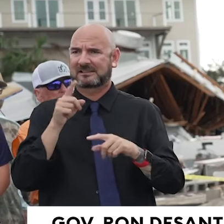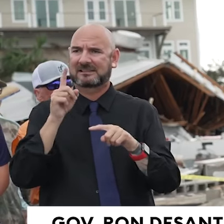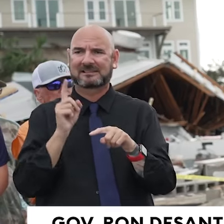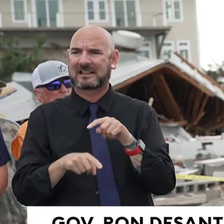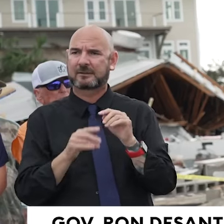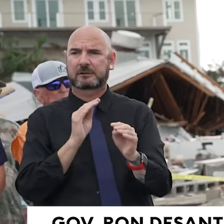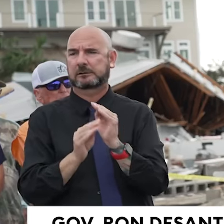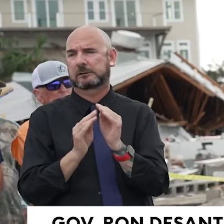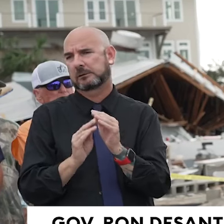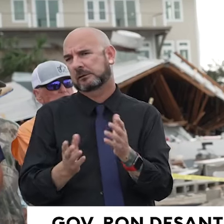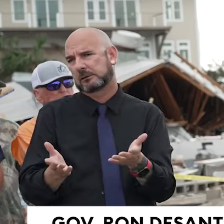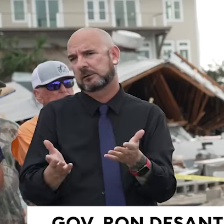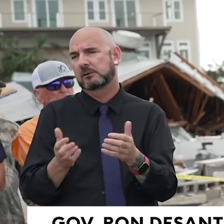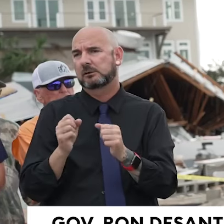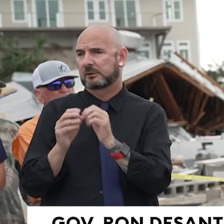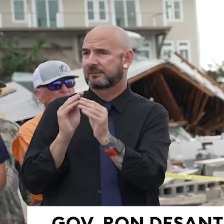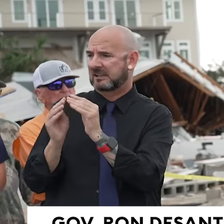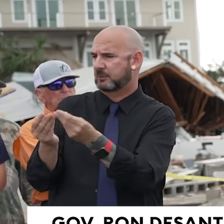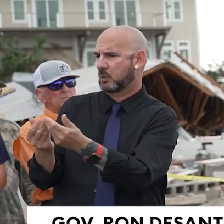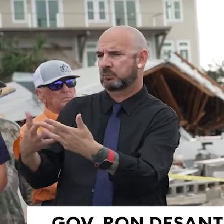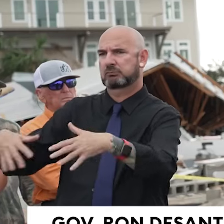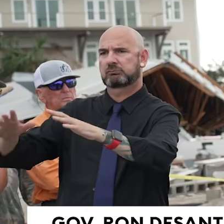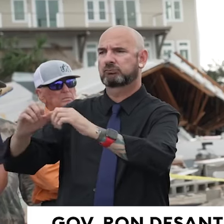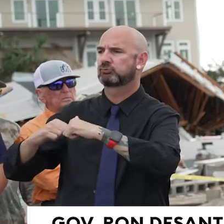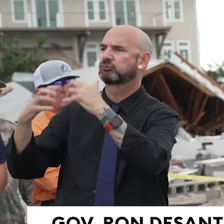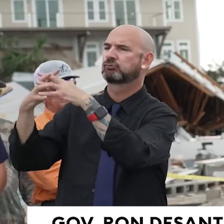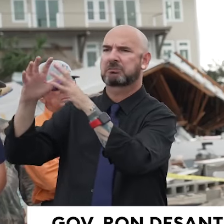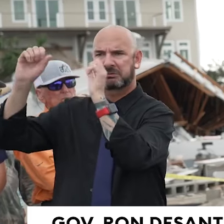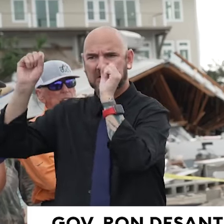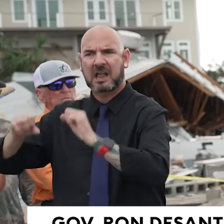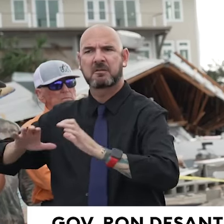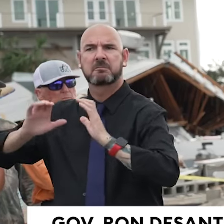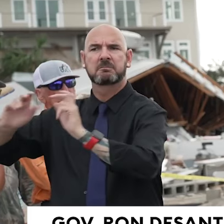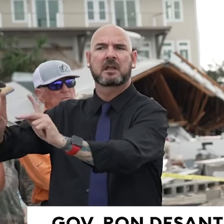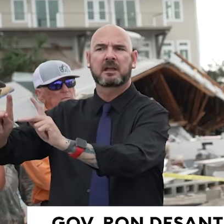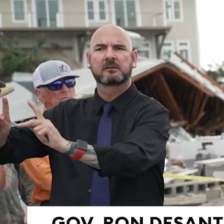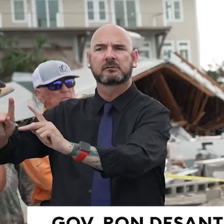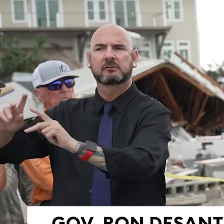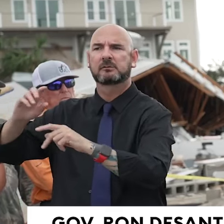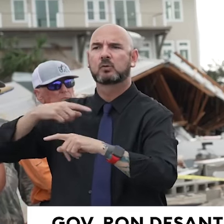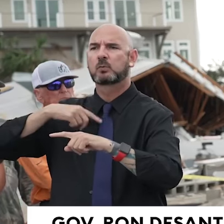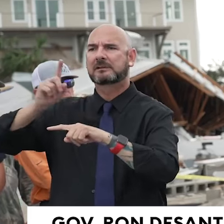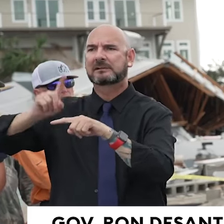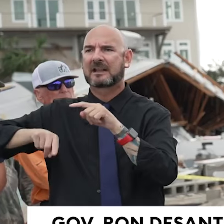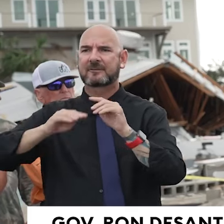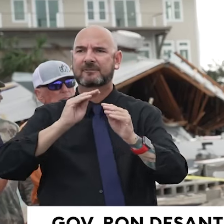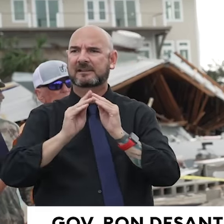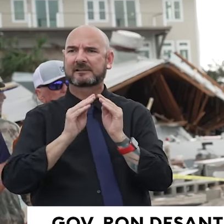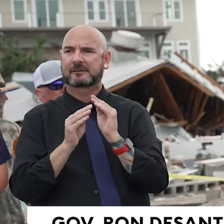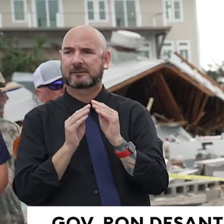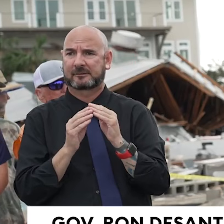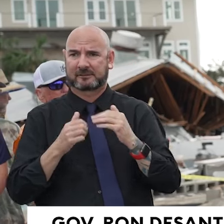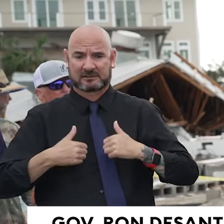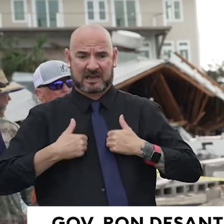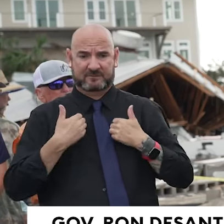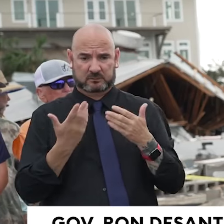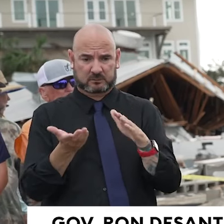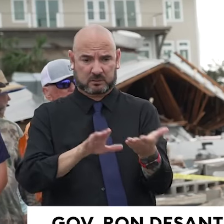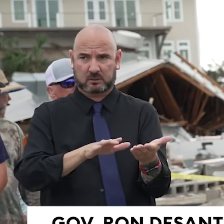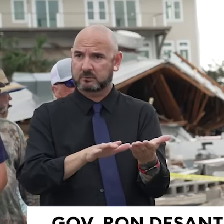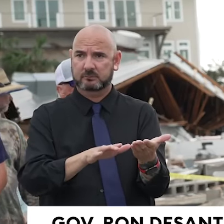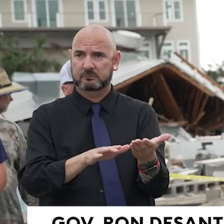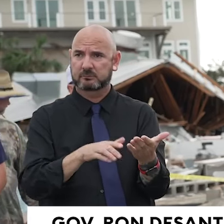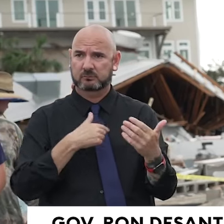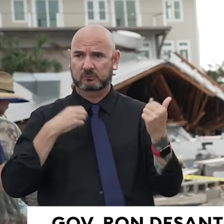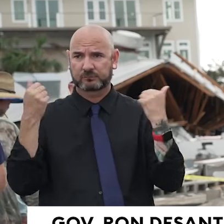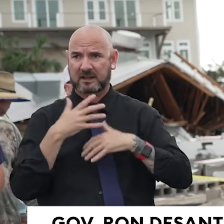rectify property. We can rectify infrastructure. You can't rectify the loss of life. And, my fear is just having those